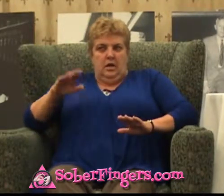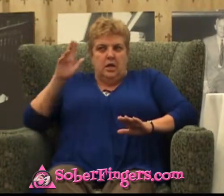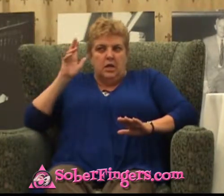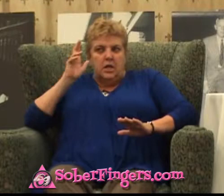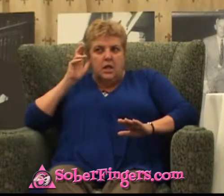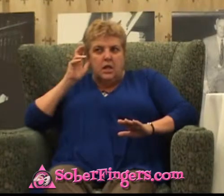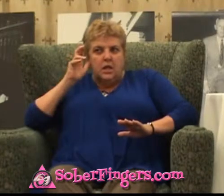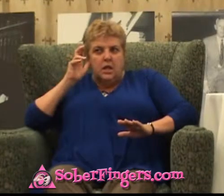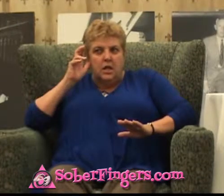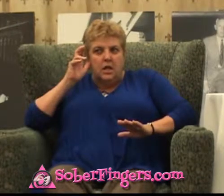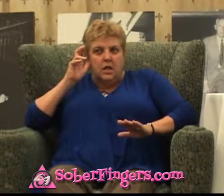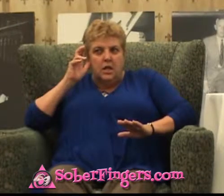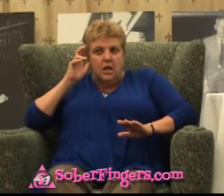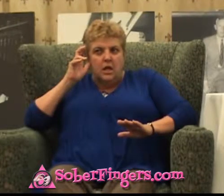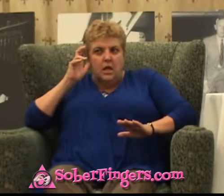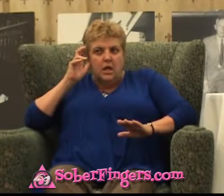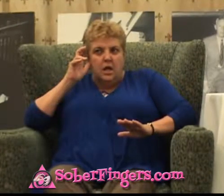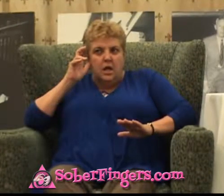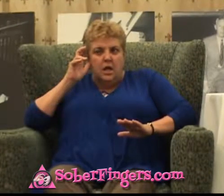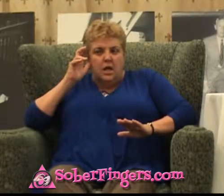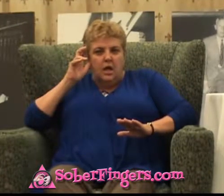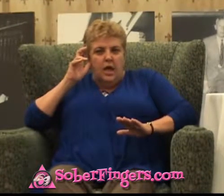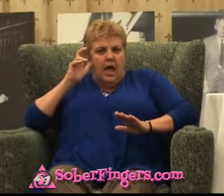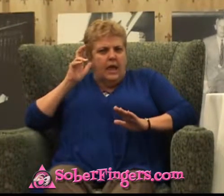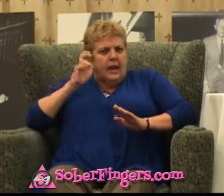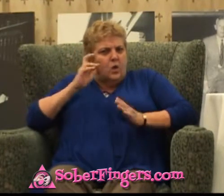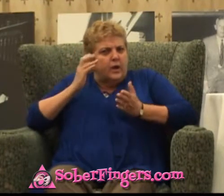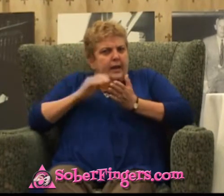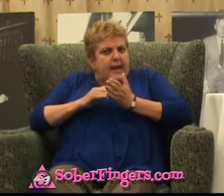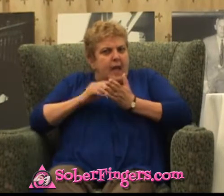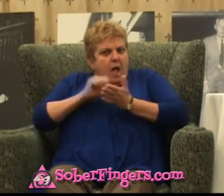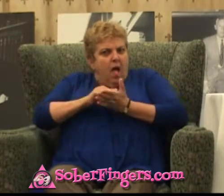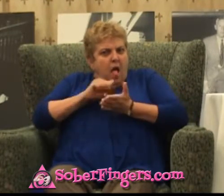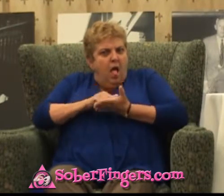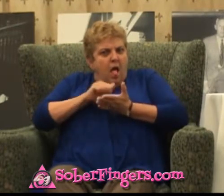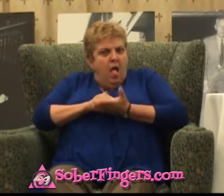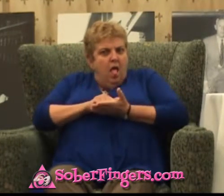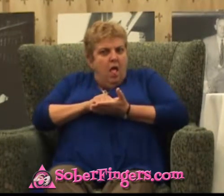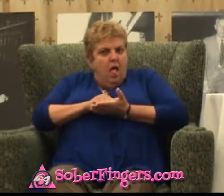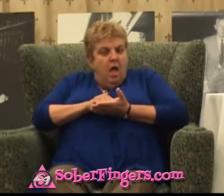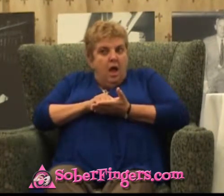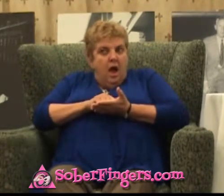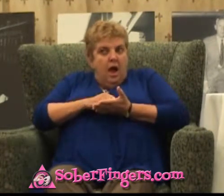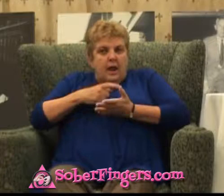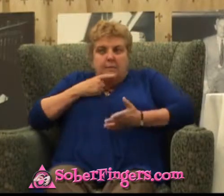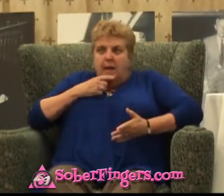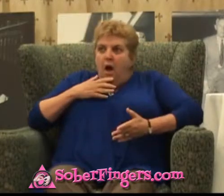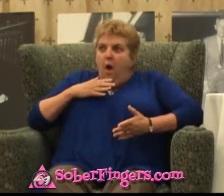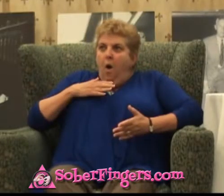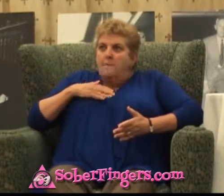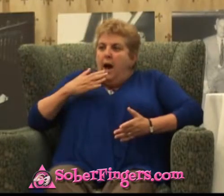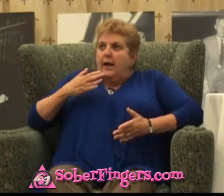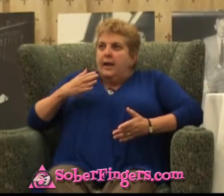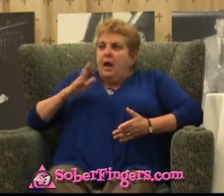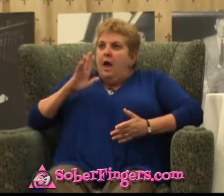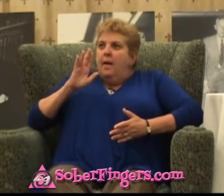heard was, and I'm like, oh! That's a woodpecker! And I got all